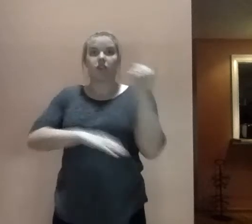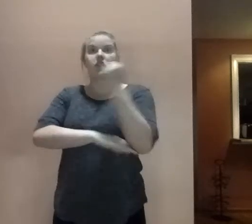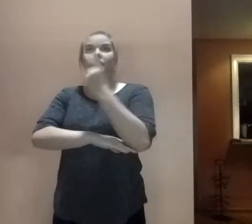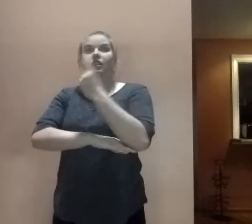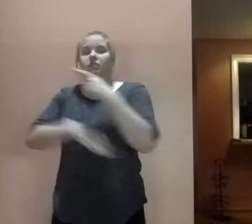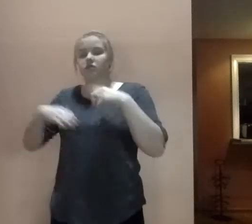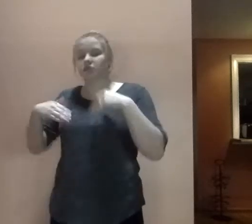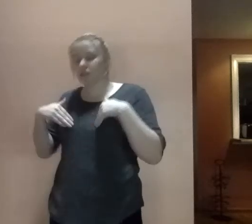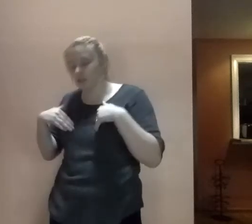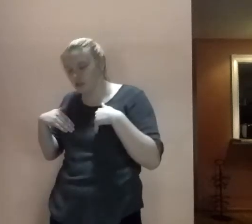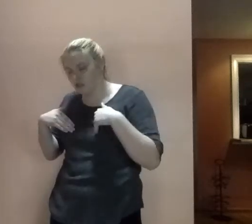tired. I can't breathe.